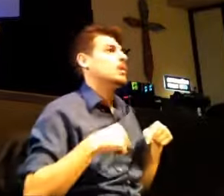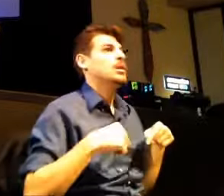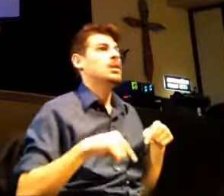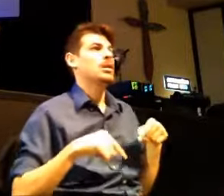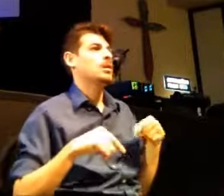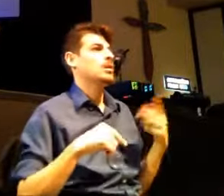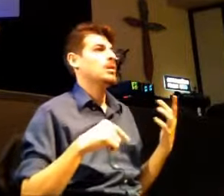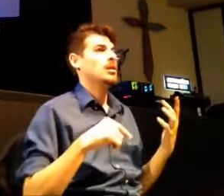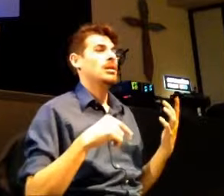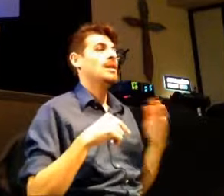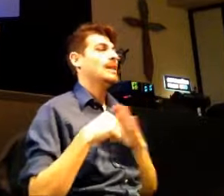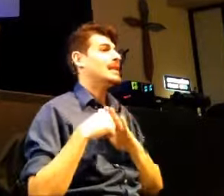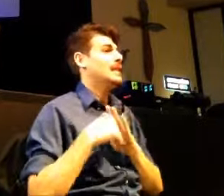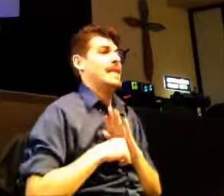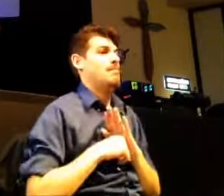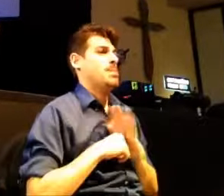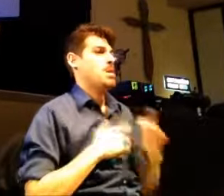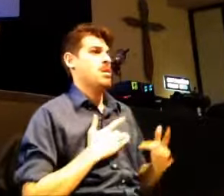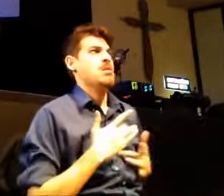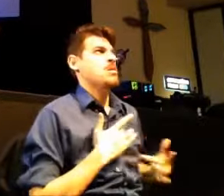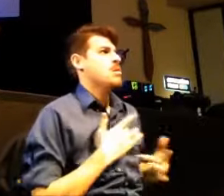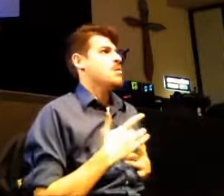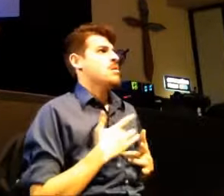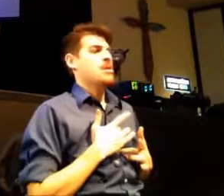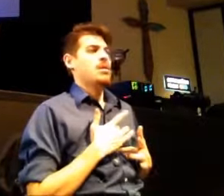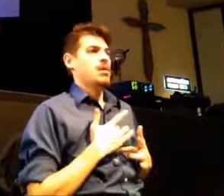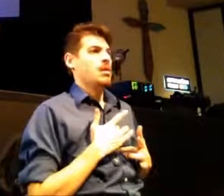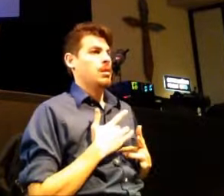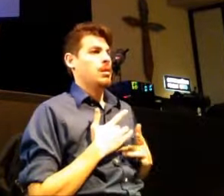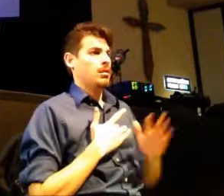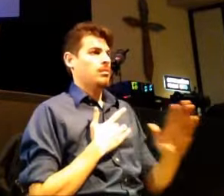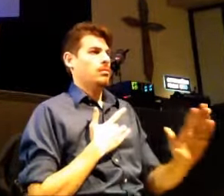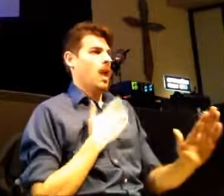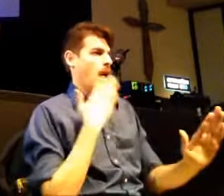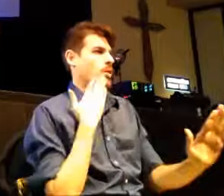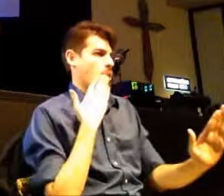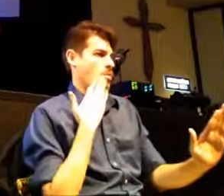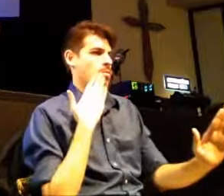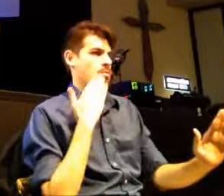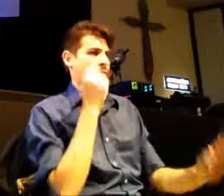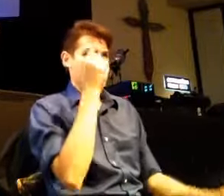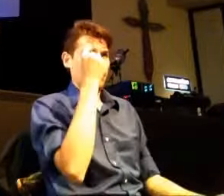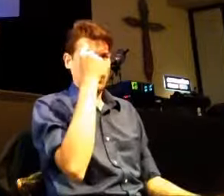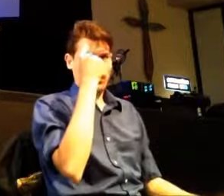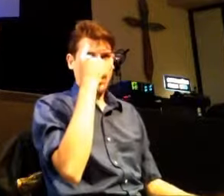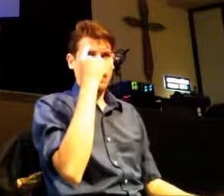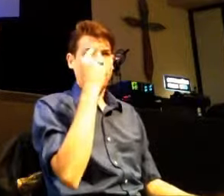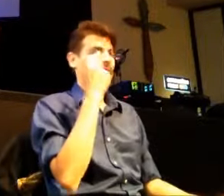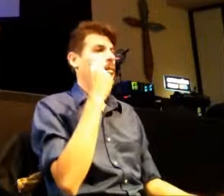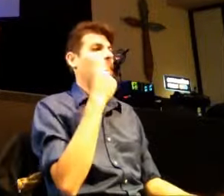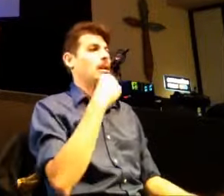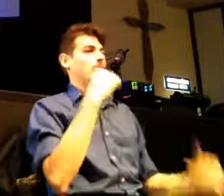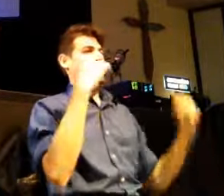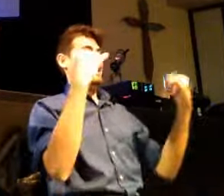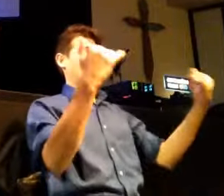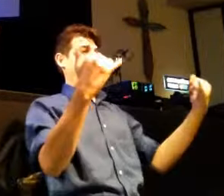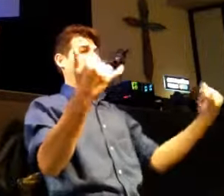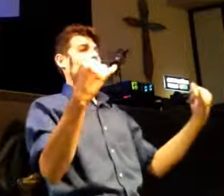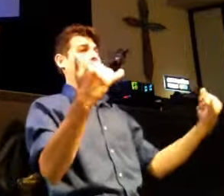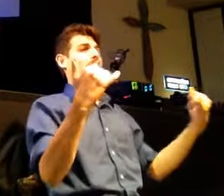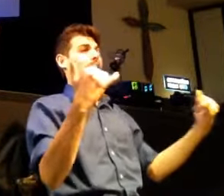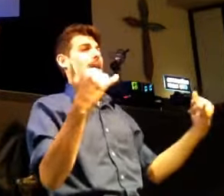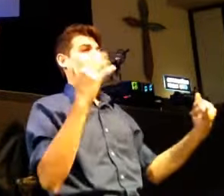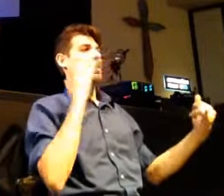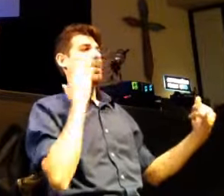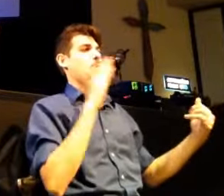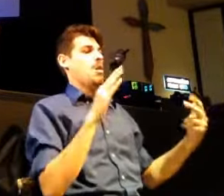ways. I don't want you to come away from this message, because what I want to talk about in this message is primarily the